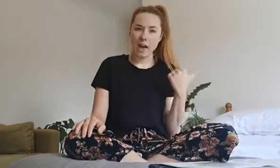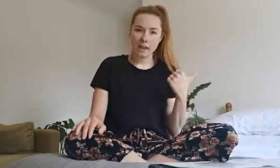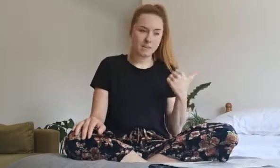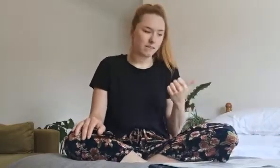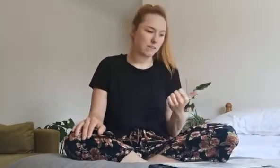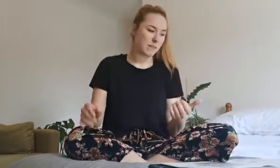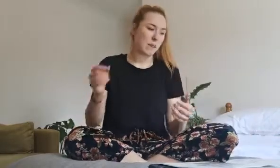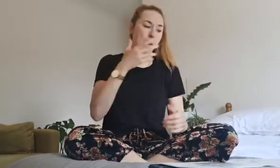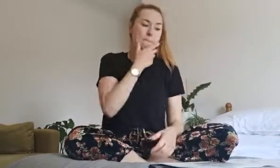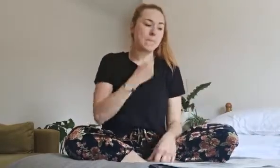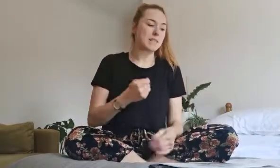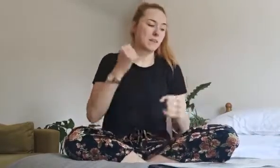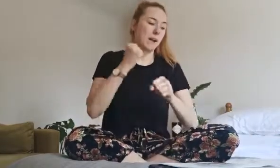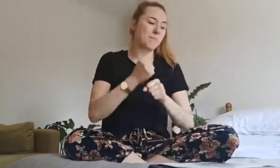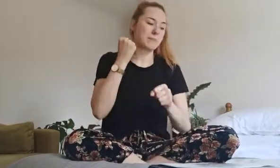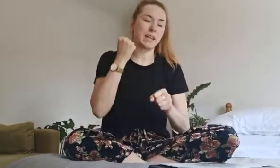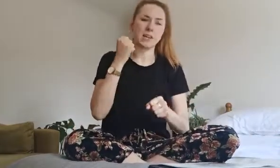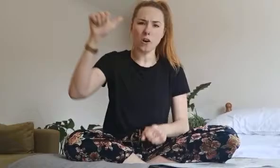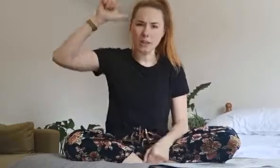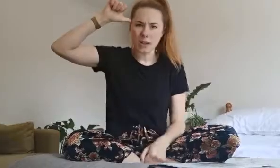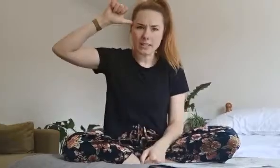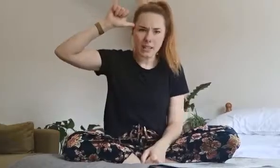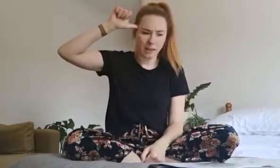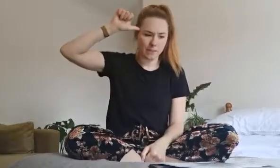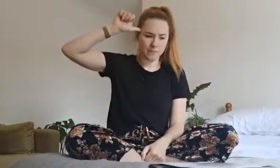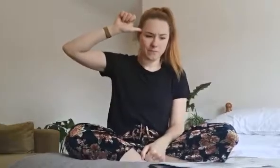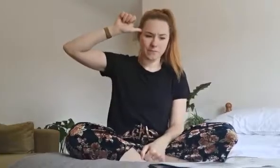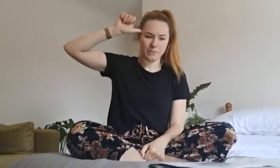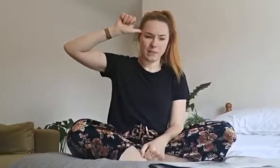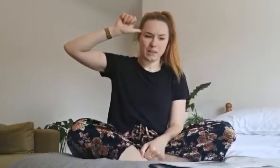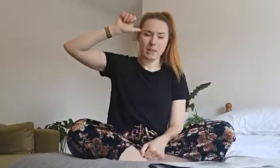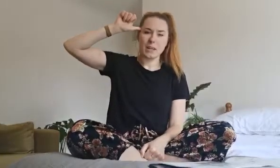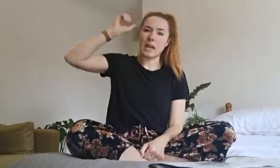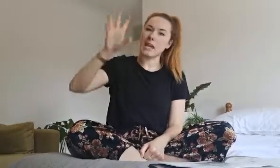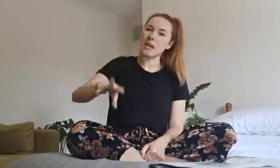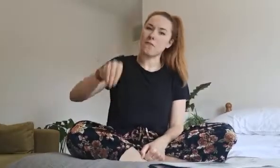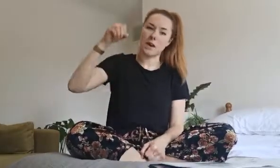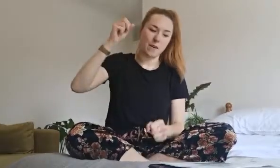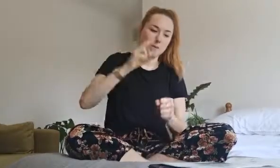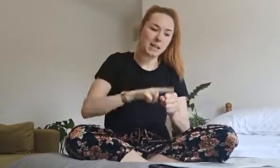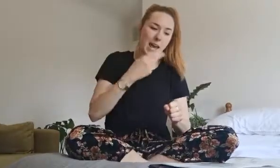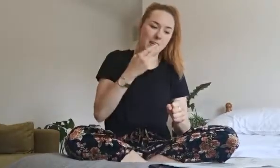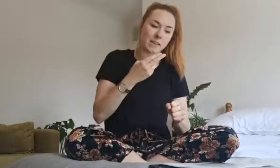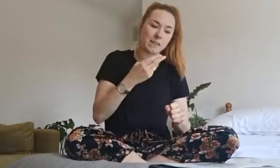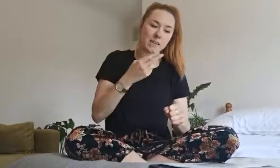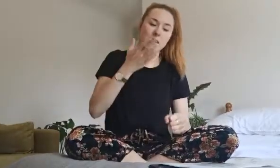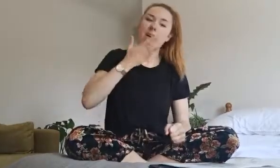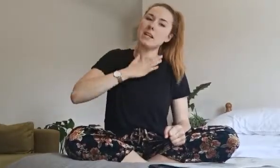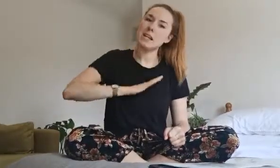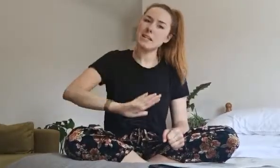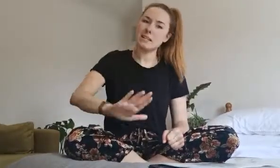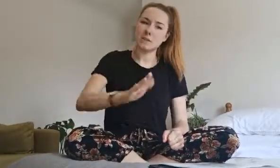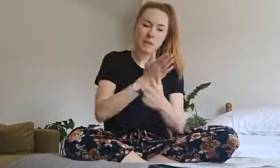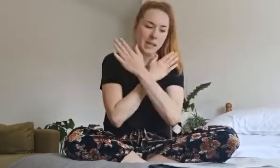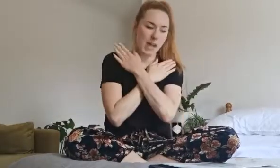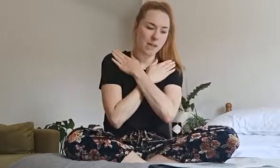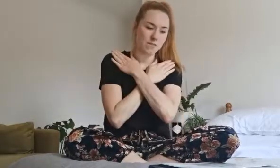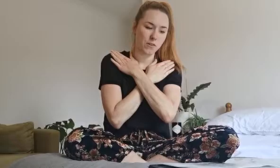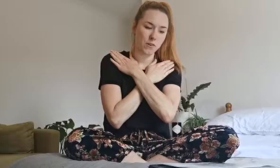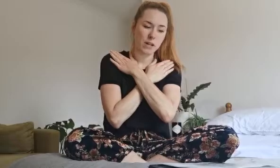Then Mr. Gramsay got an idea. He found an egg that needed to be cared for,